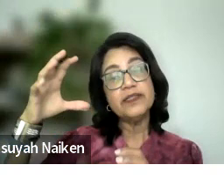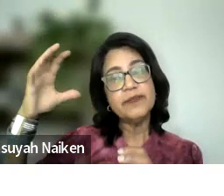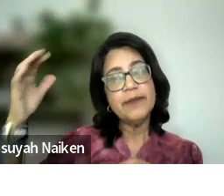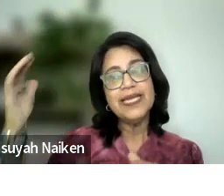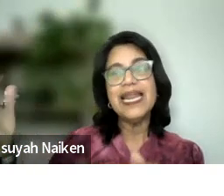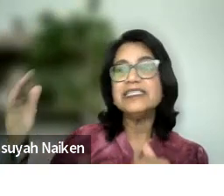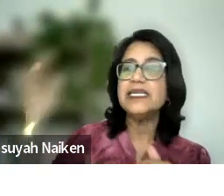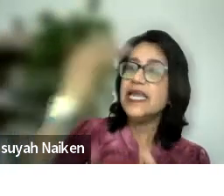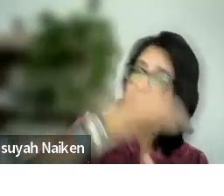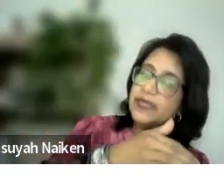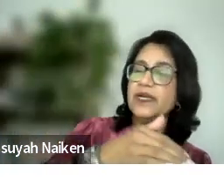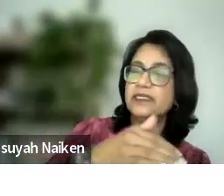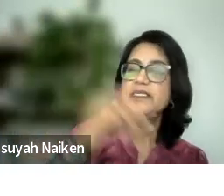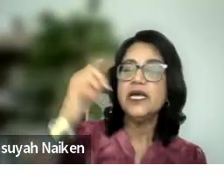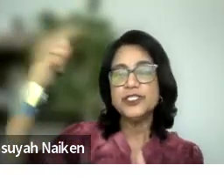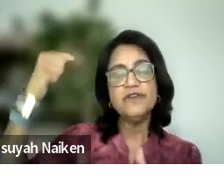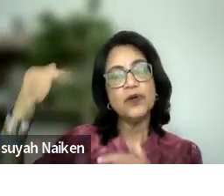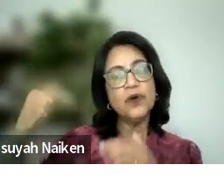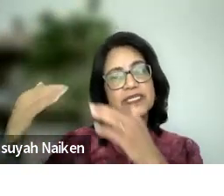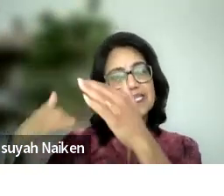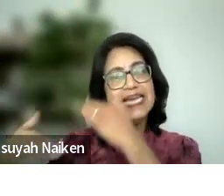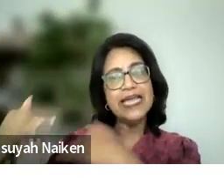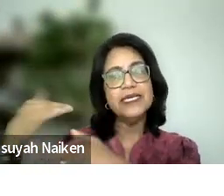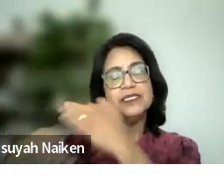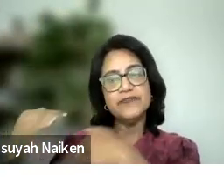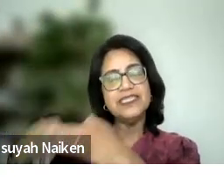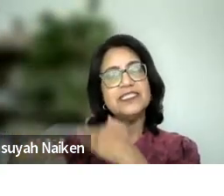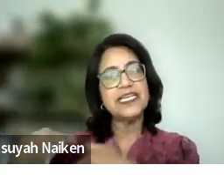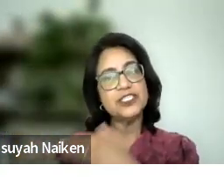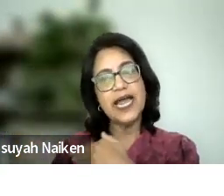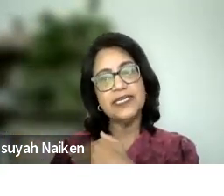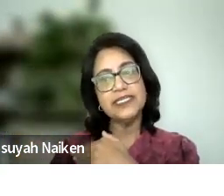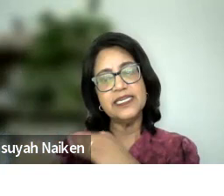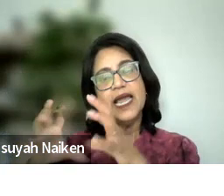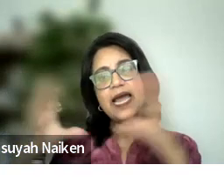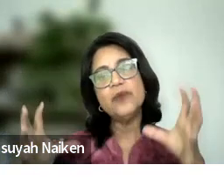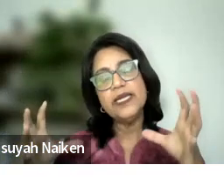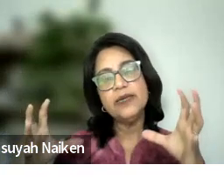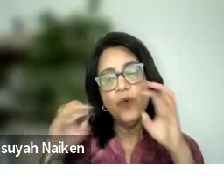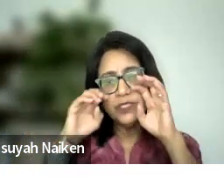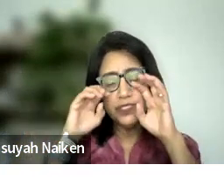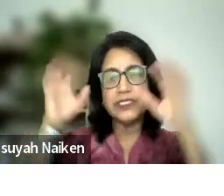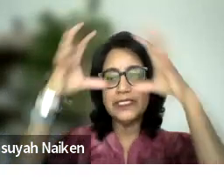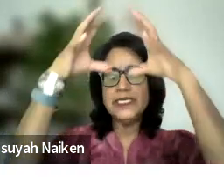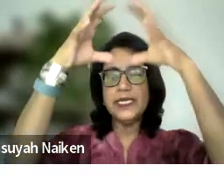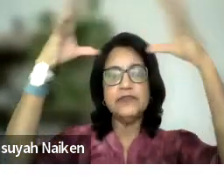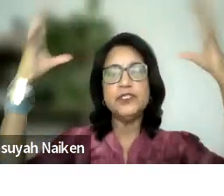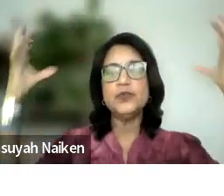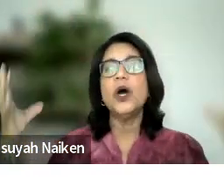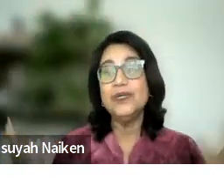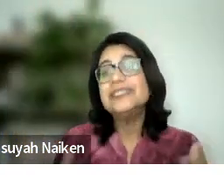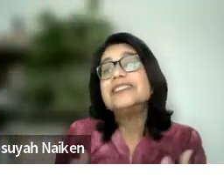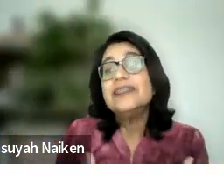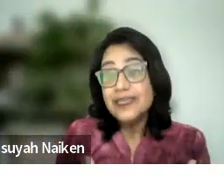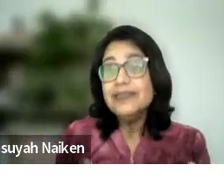then you've got them coming in as an immigrant. So you've got all these layers of intersectionality, and really important to see the